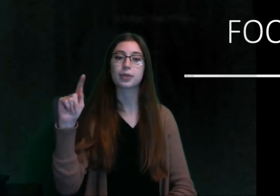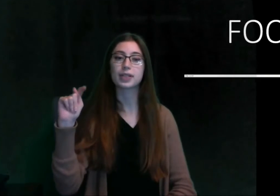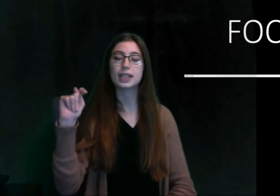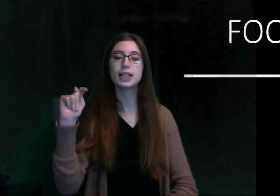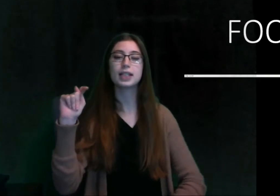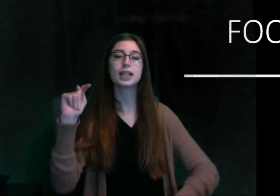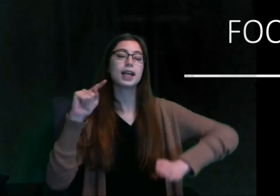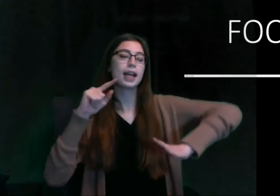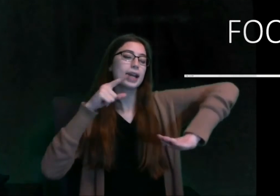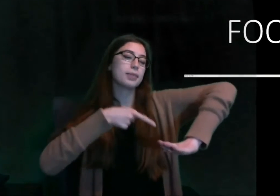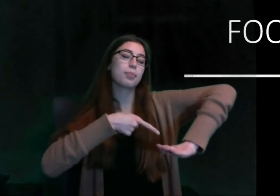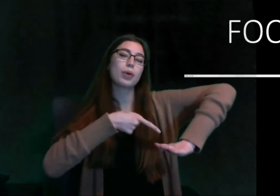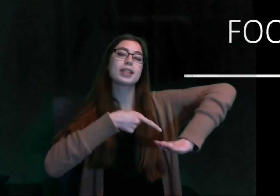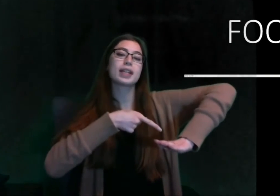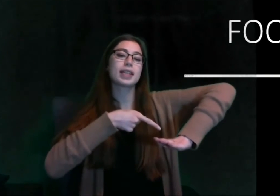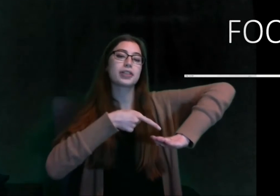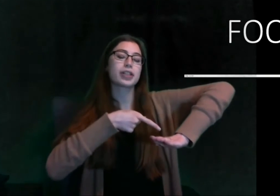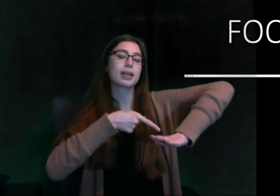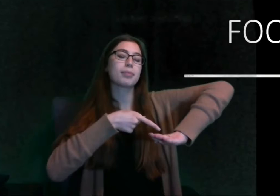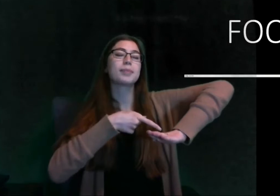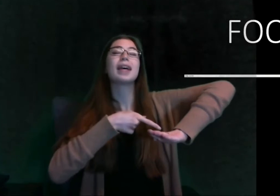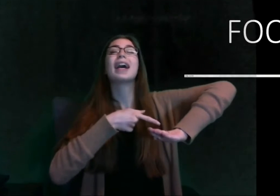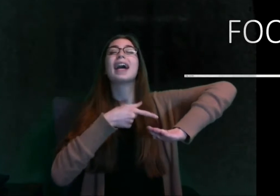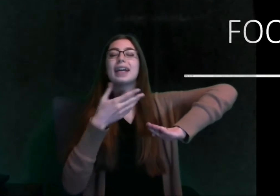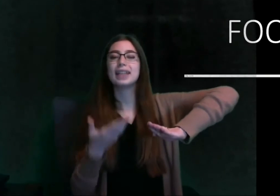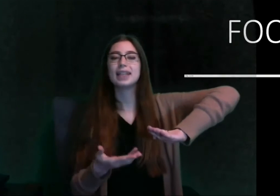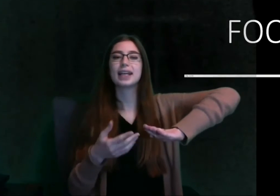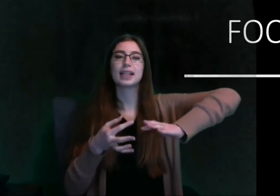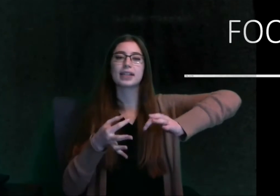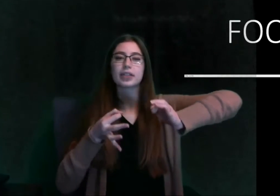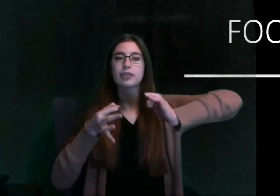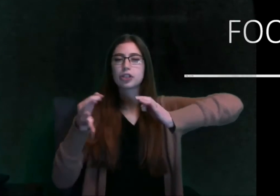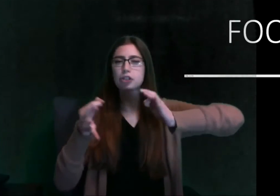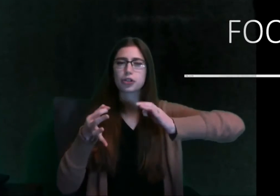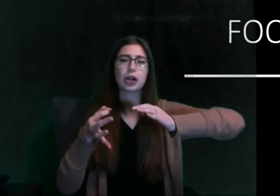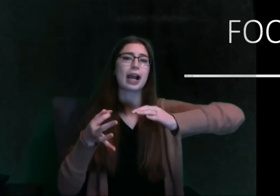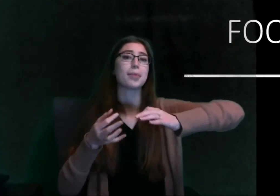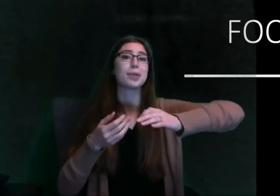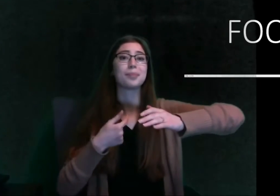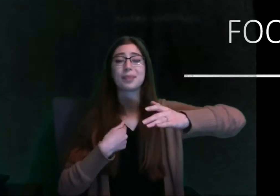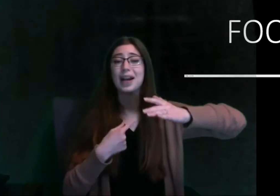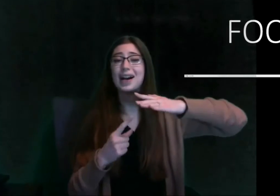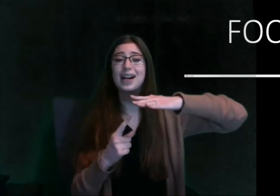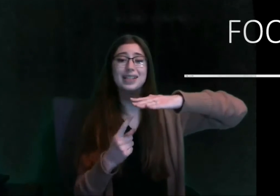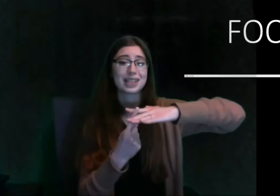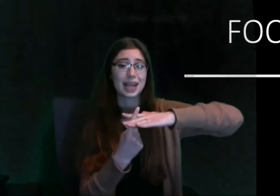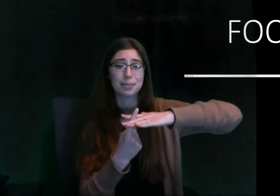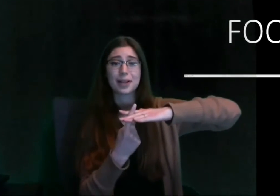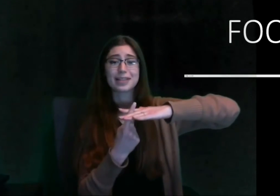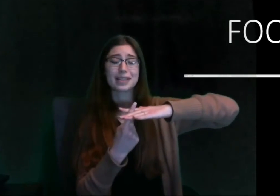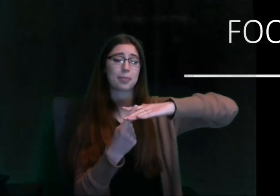F-O-O-T and then point at that shape. And then that allows you to describe, I stepped on